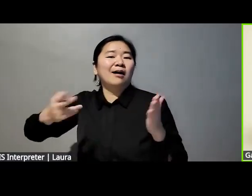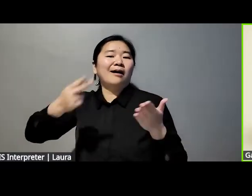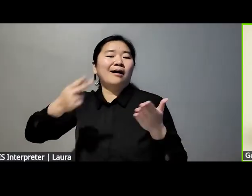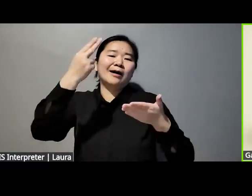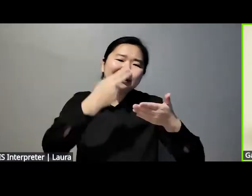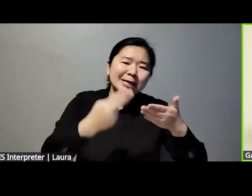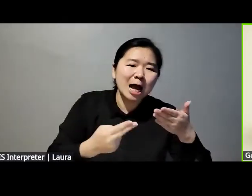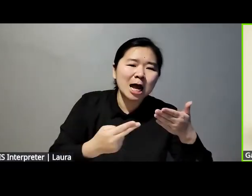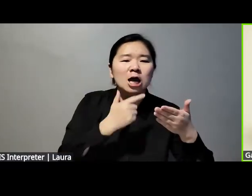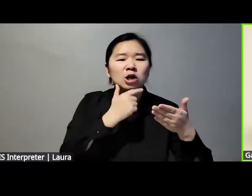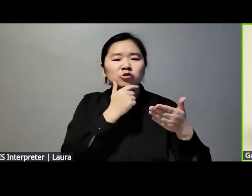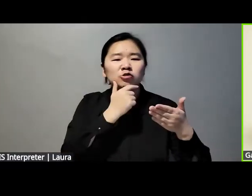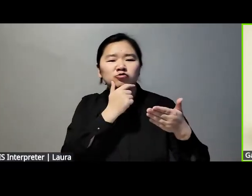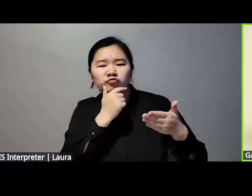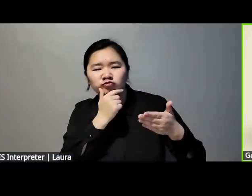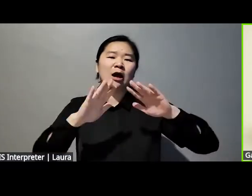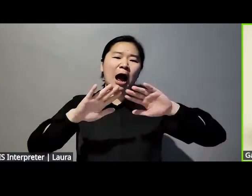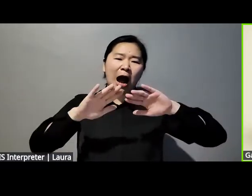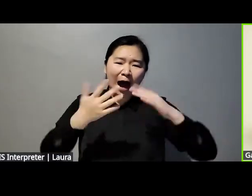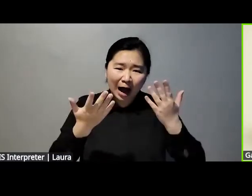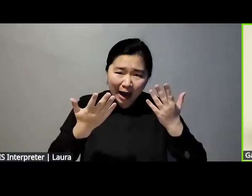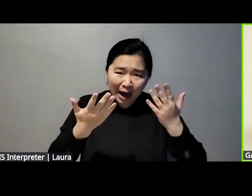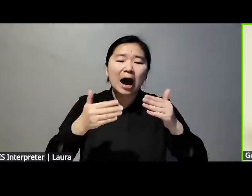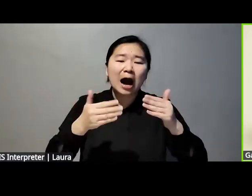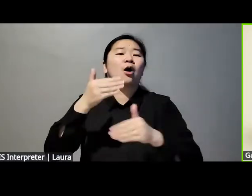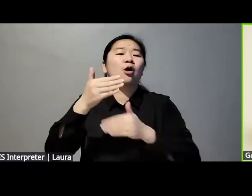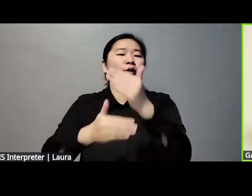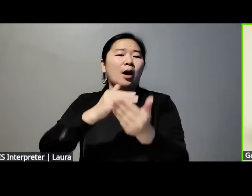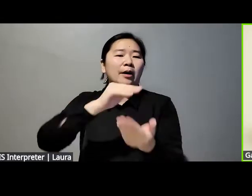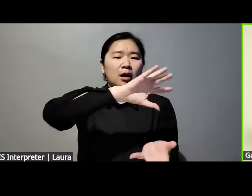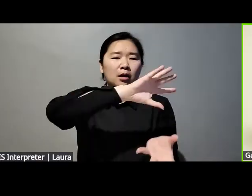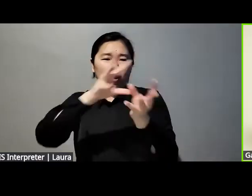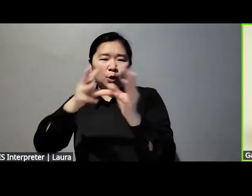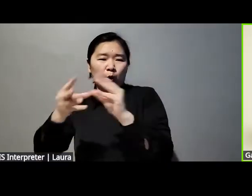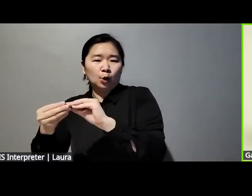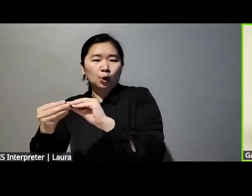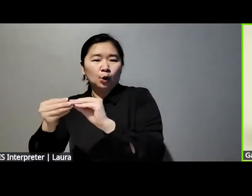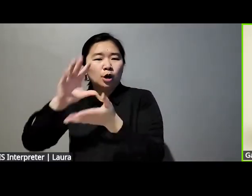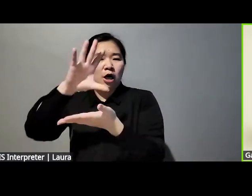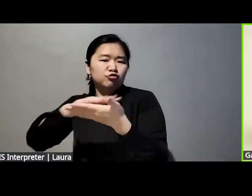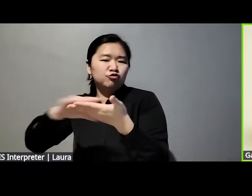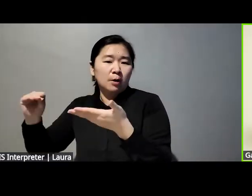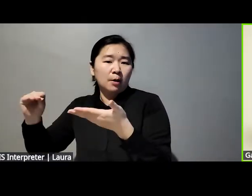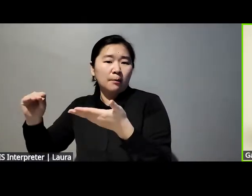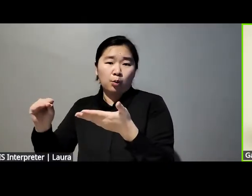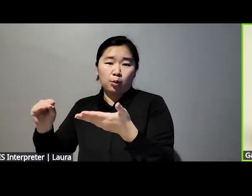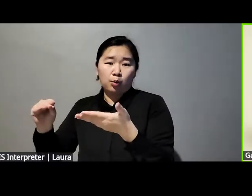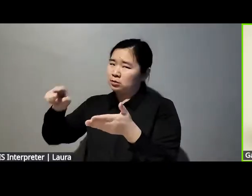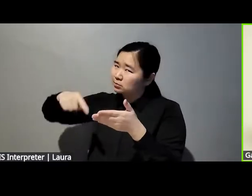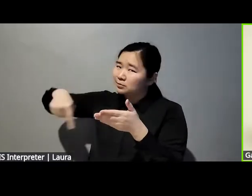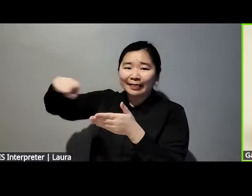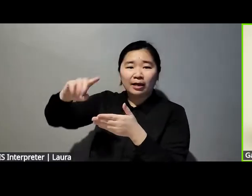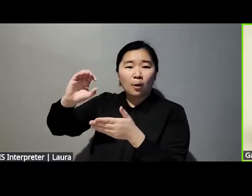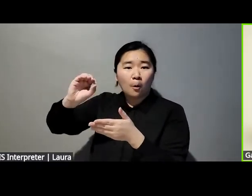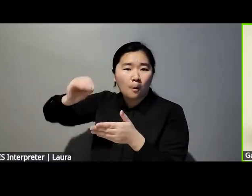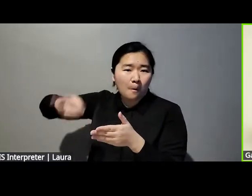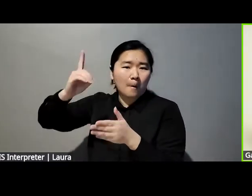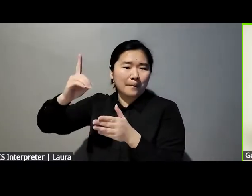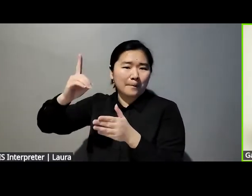important lessons, and they are beyond the program itself, and I think that's clear from all of the speakers today.